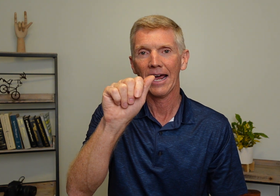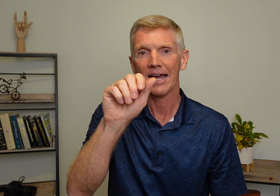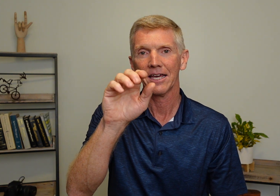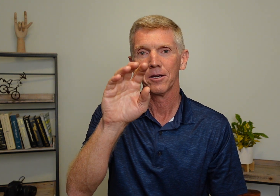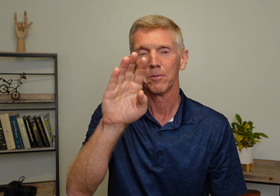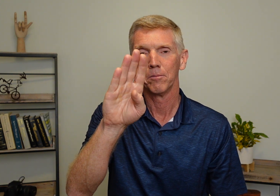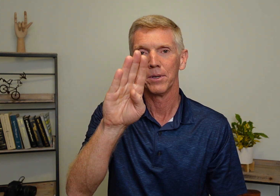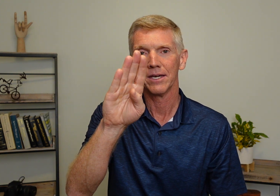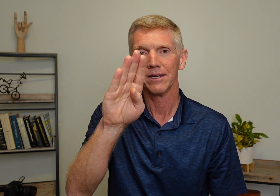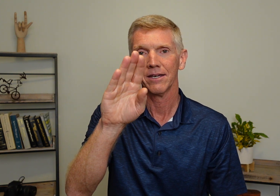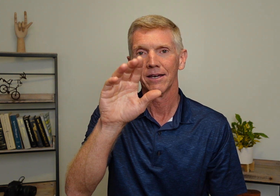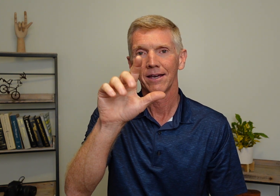T-A-B-L-E.